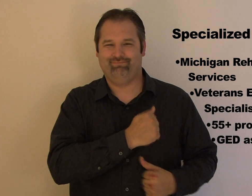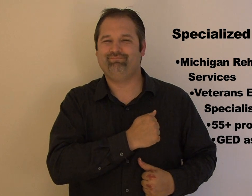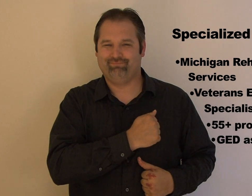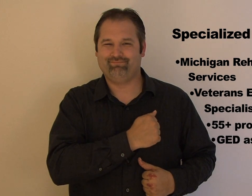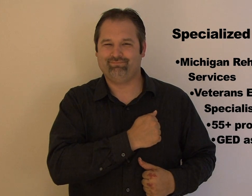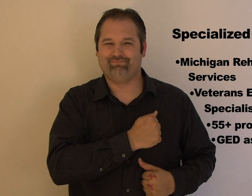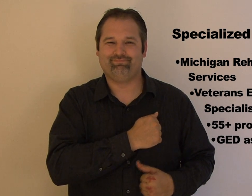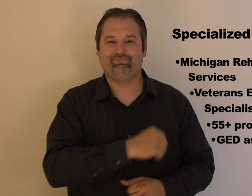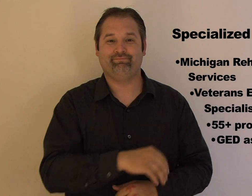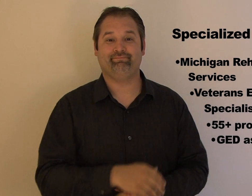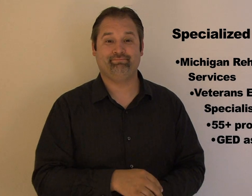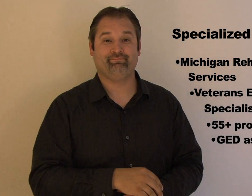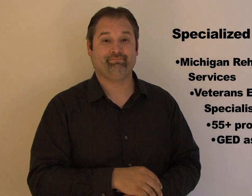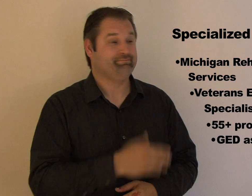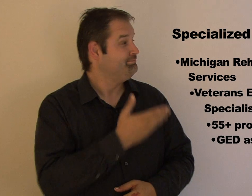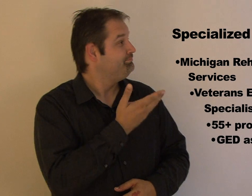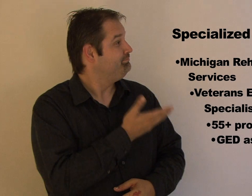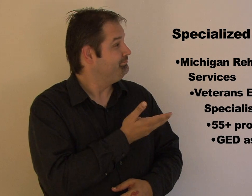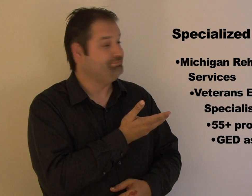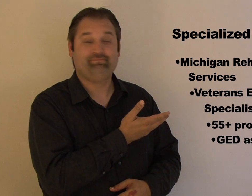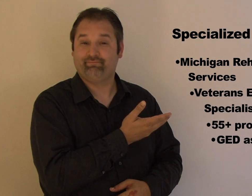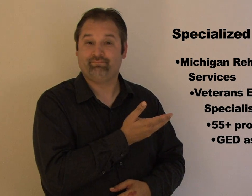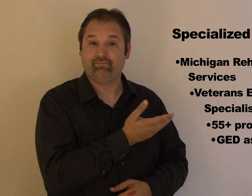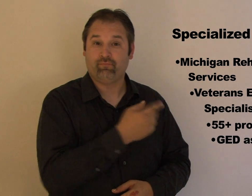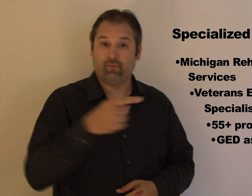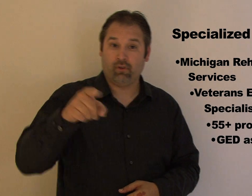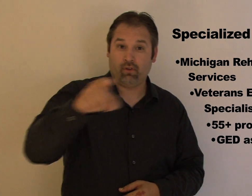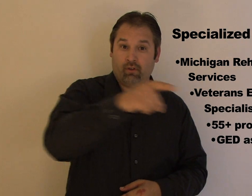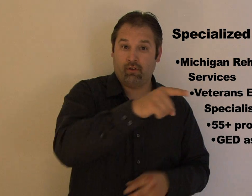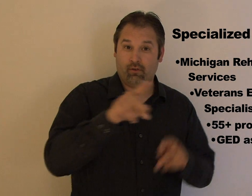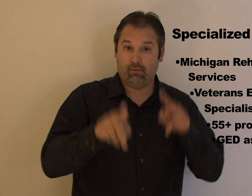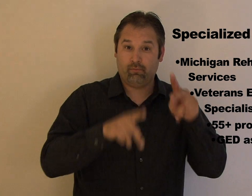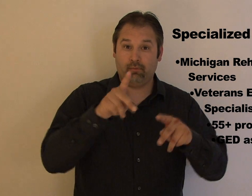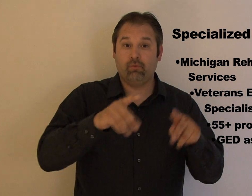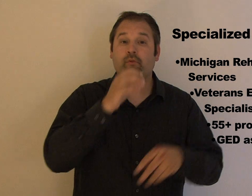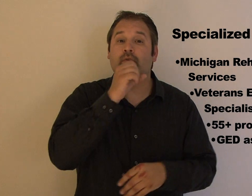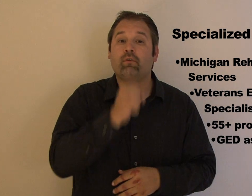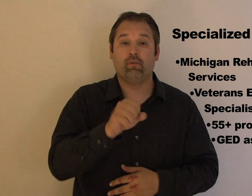Next, we have a 55 and plus program for older workers trying to find work.